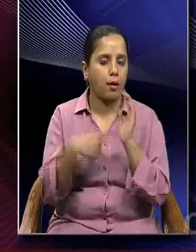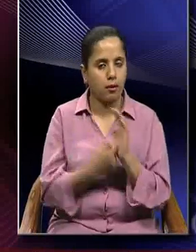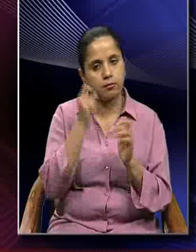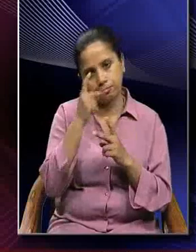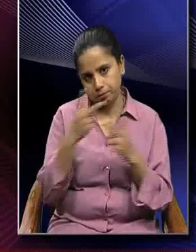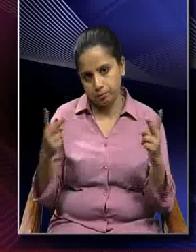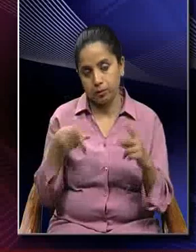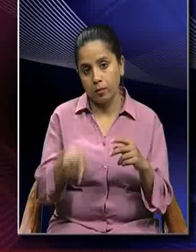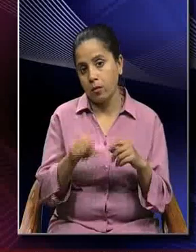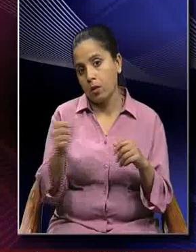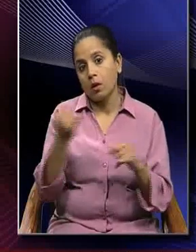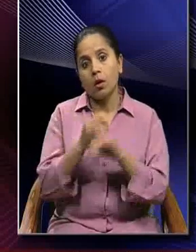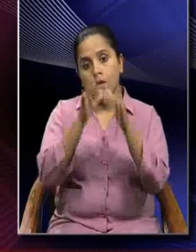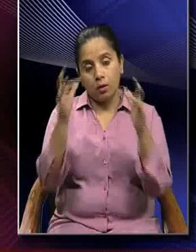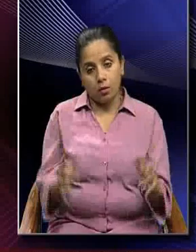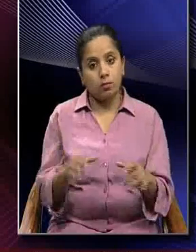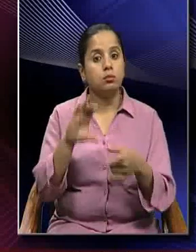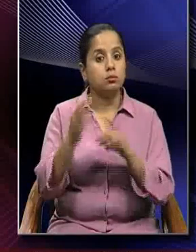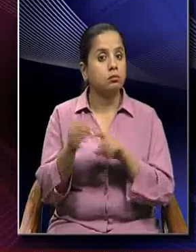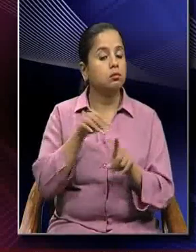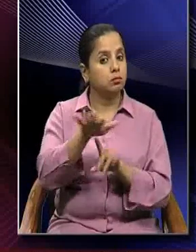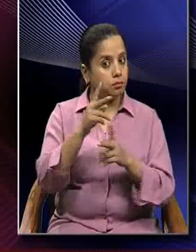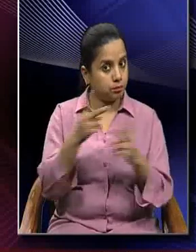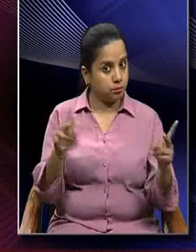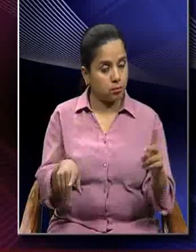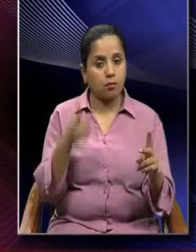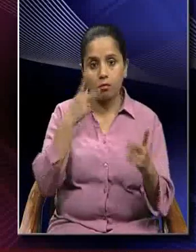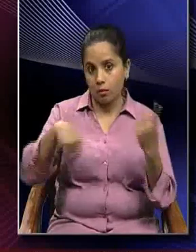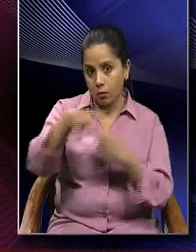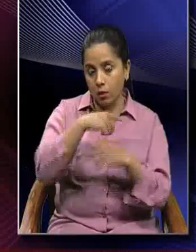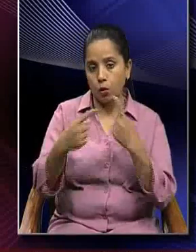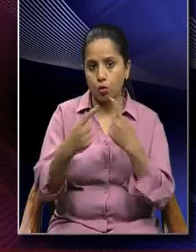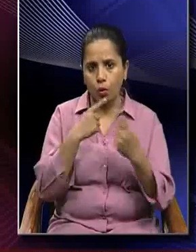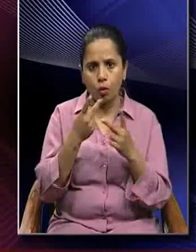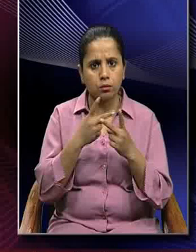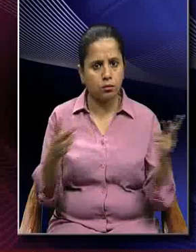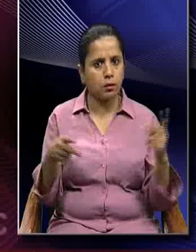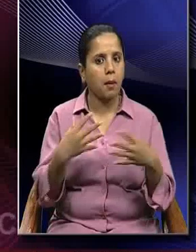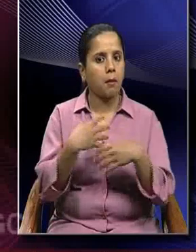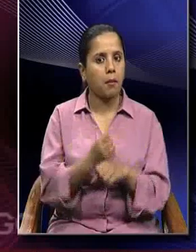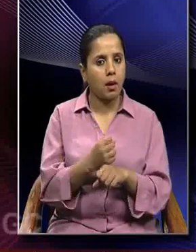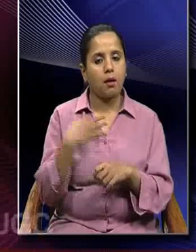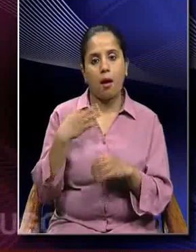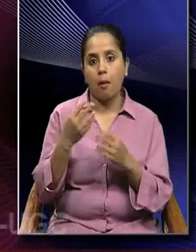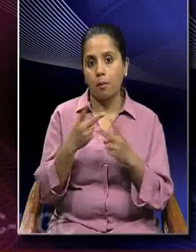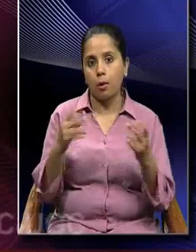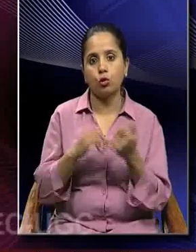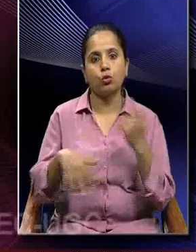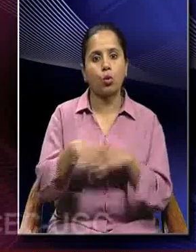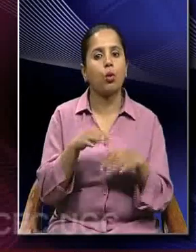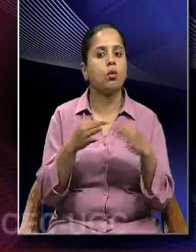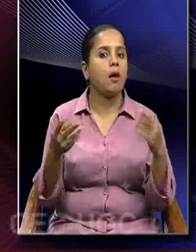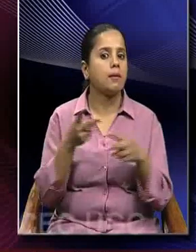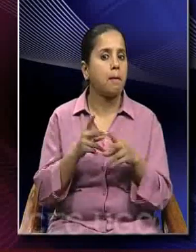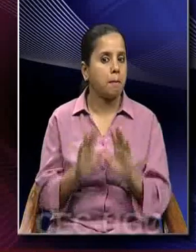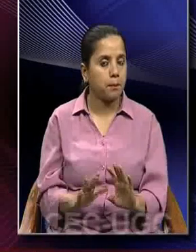other institutional and cultural influences, interact dynamically to create the fabric of social existence, and all